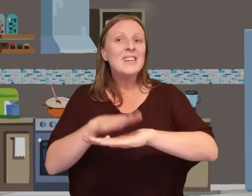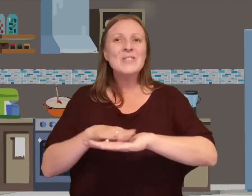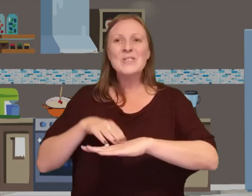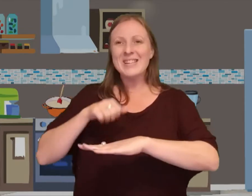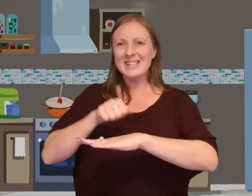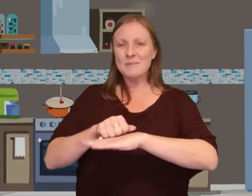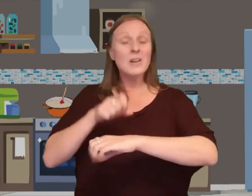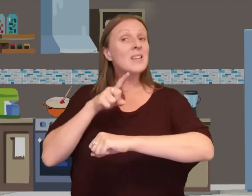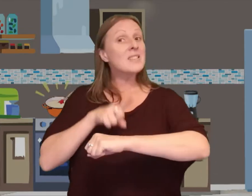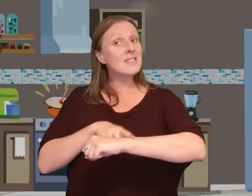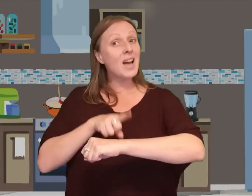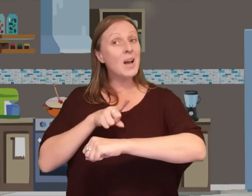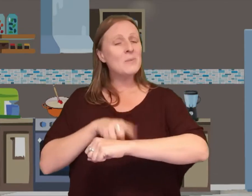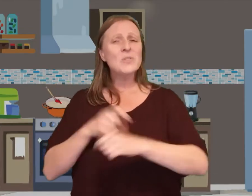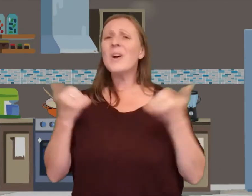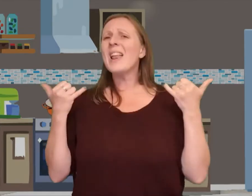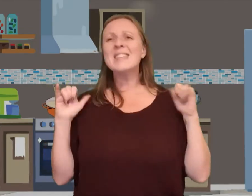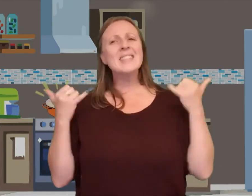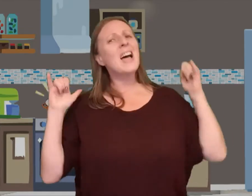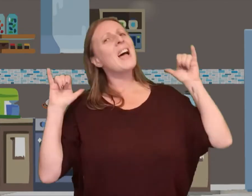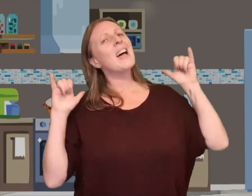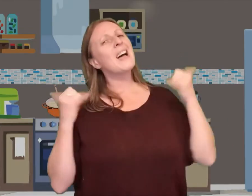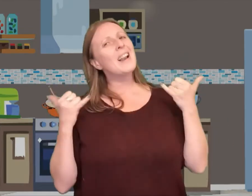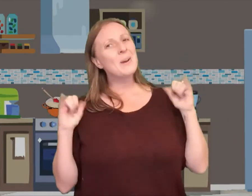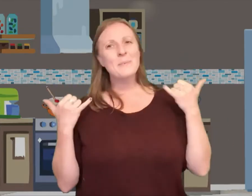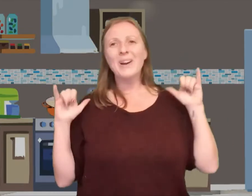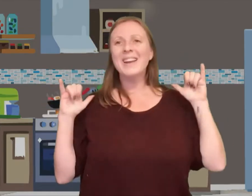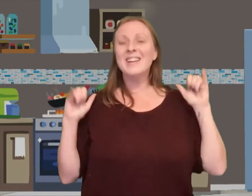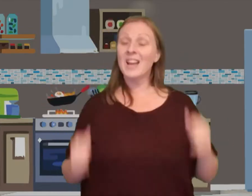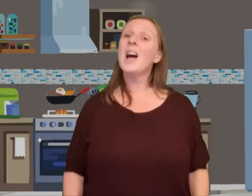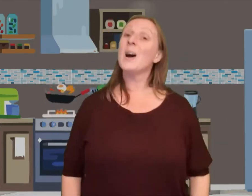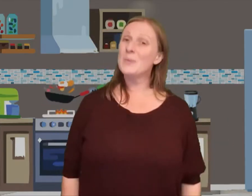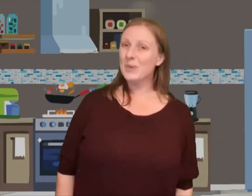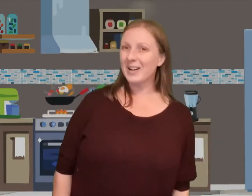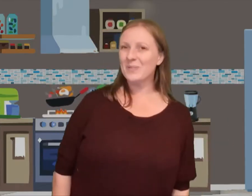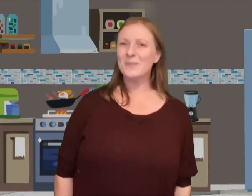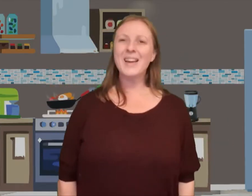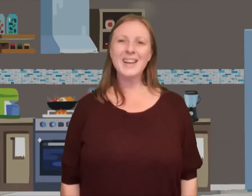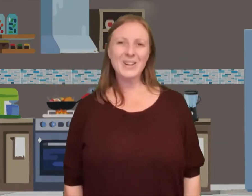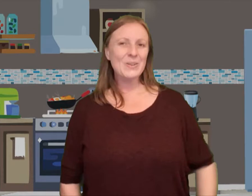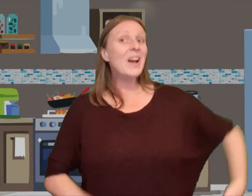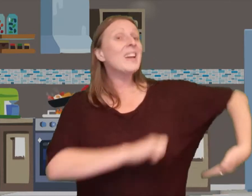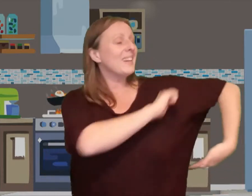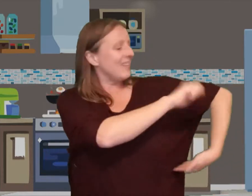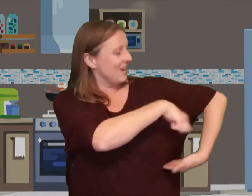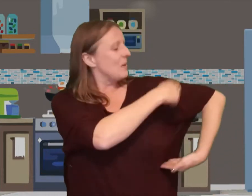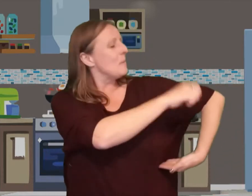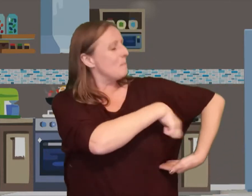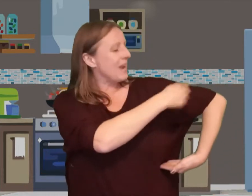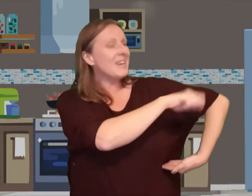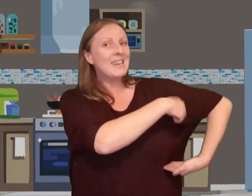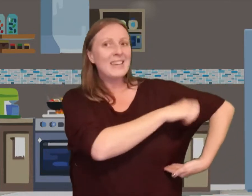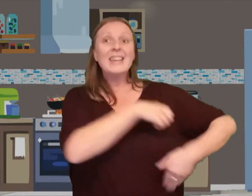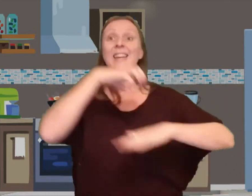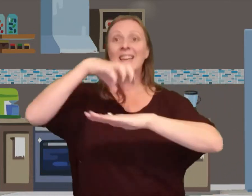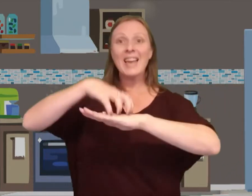It's Christmas time, so let's celebrate. And what better way than baking a